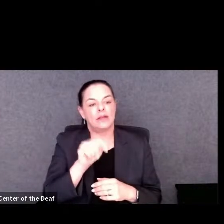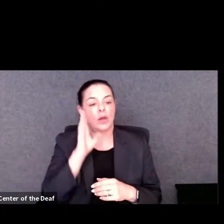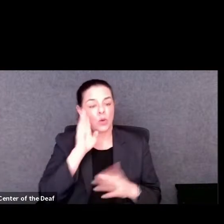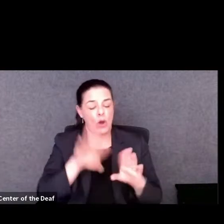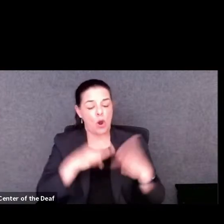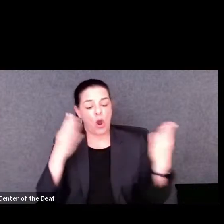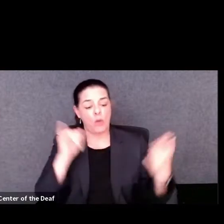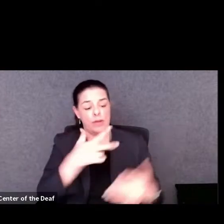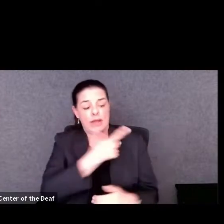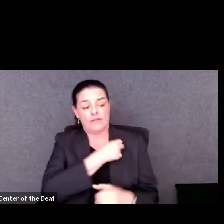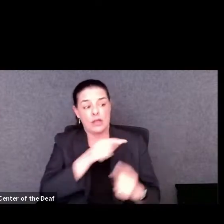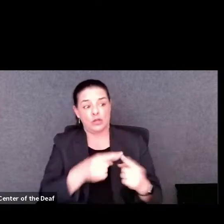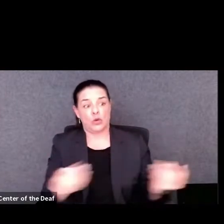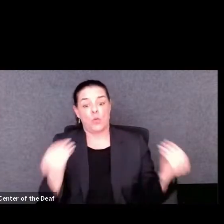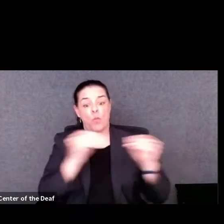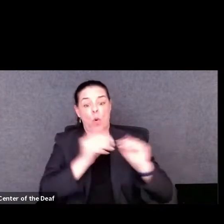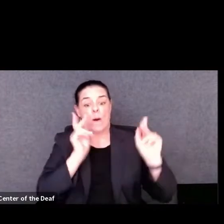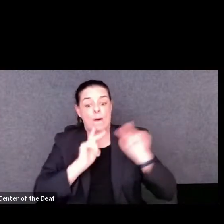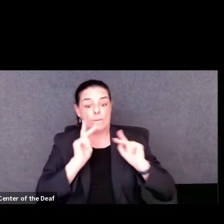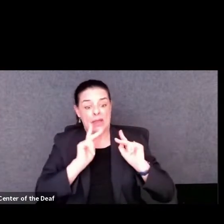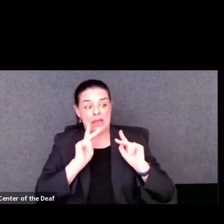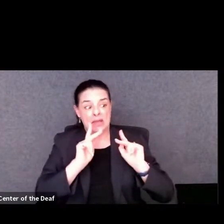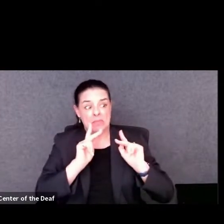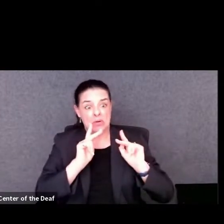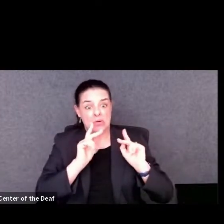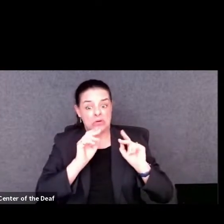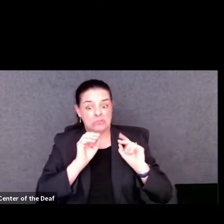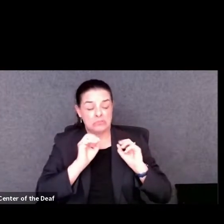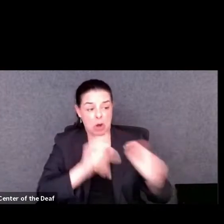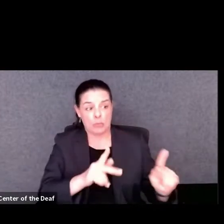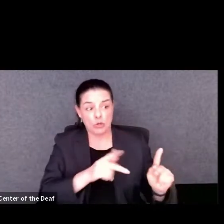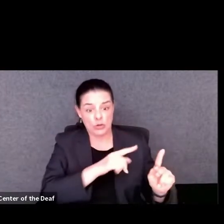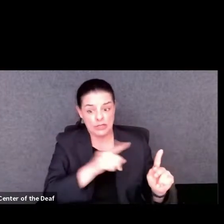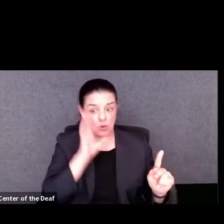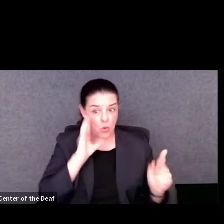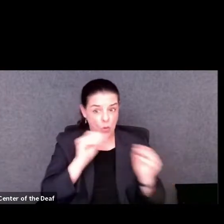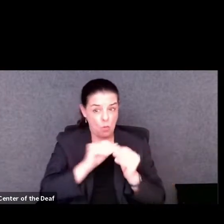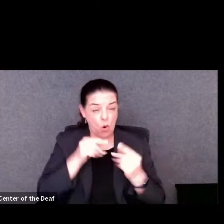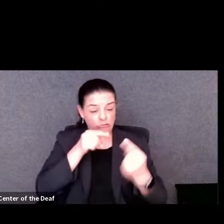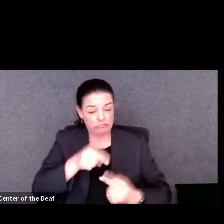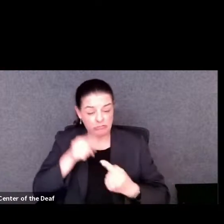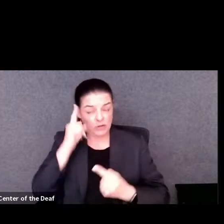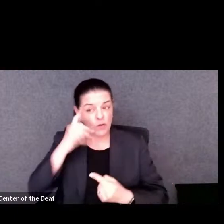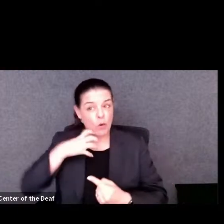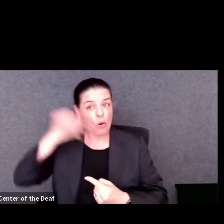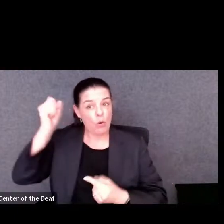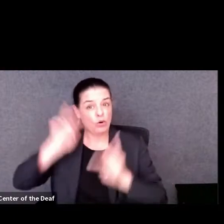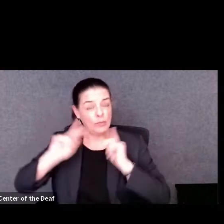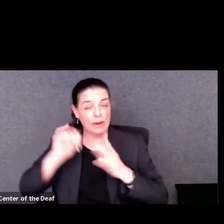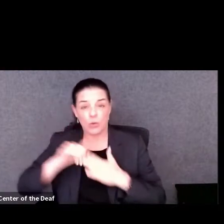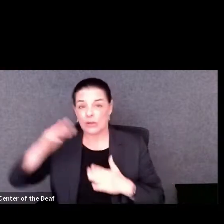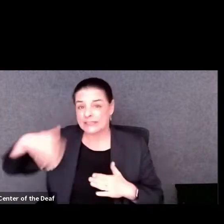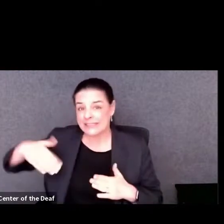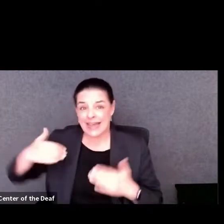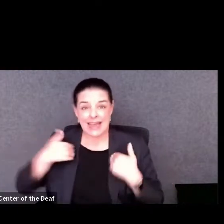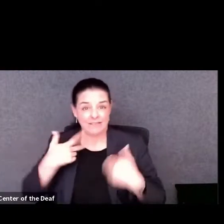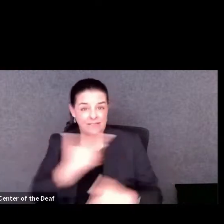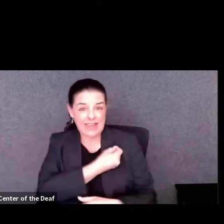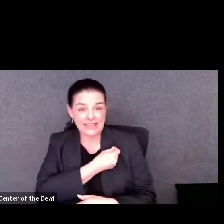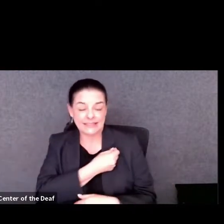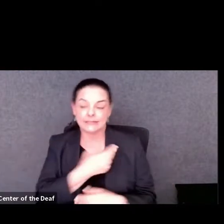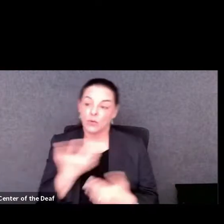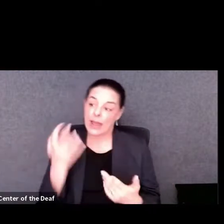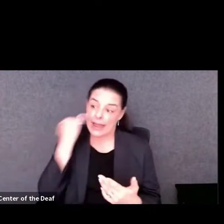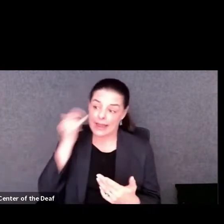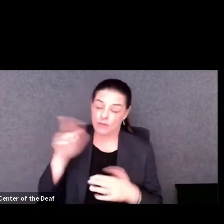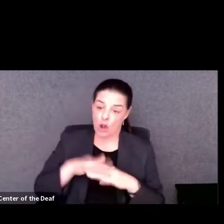opening the vaccine to a larger group of people make getting the vaccine more difficult for elderly adults who have still not been vaccinated? At this point, if they're